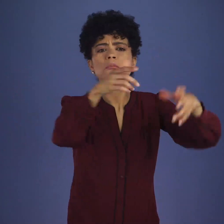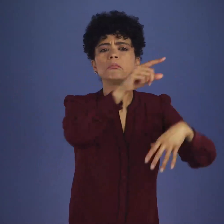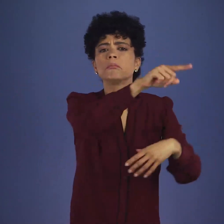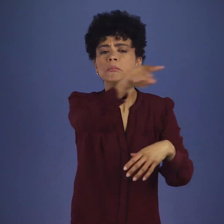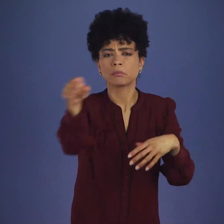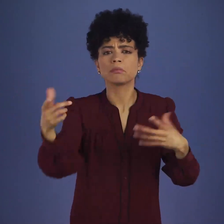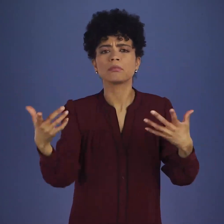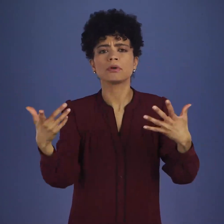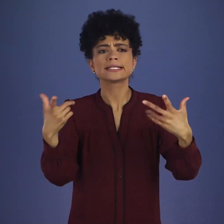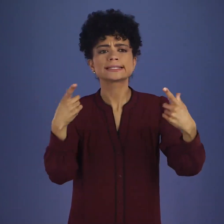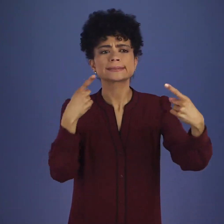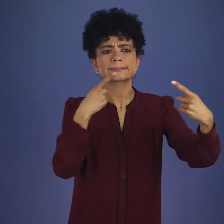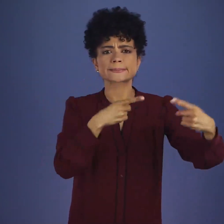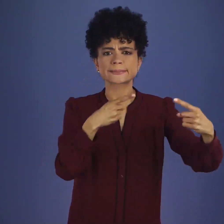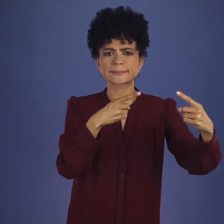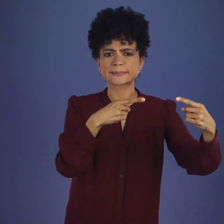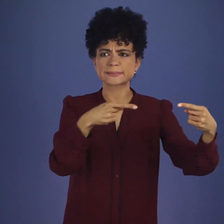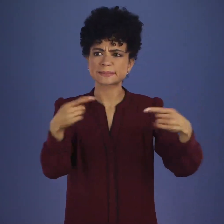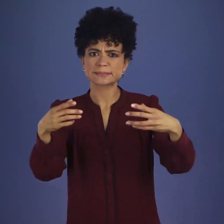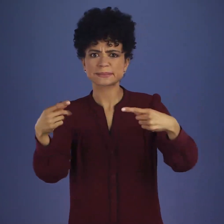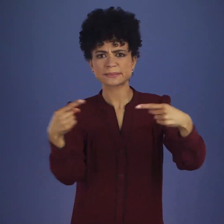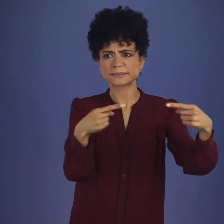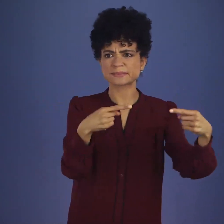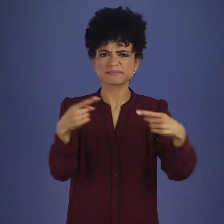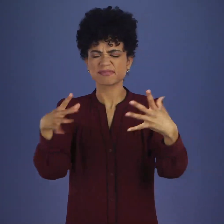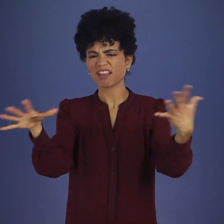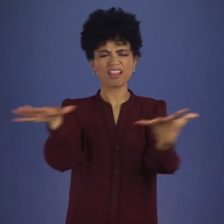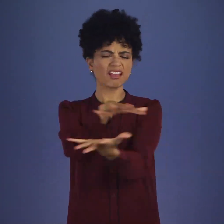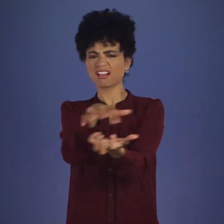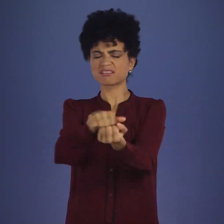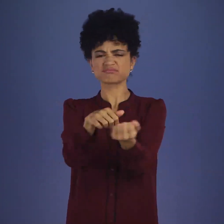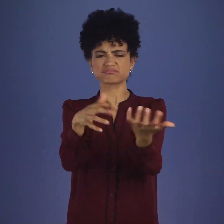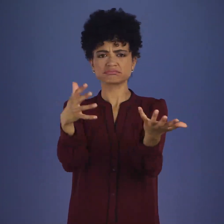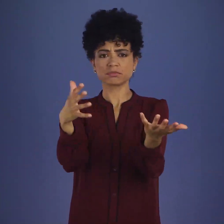for or tempted into controversy.